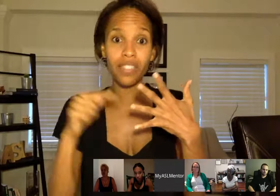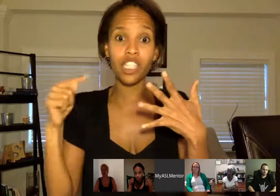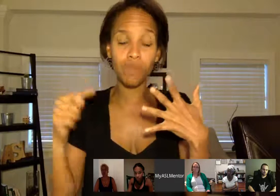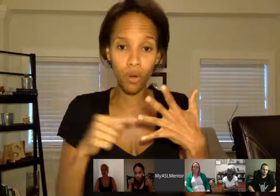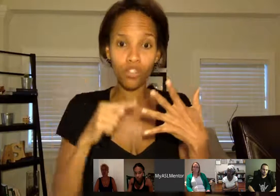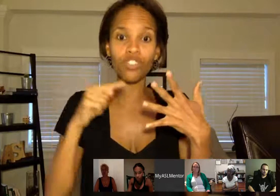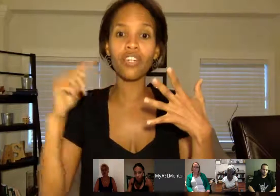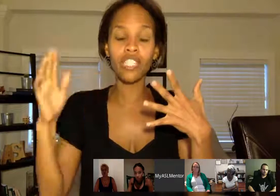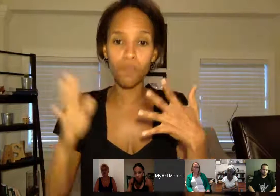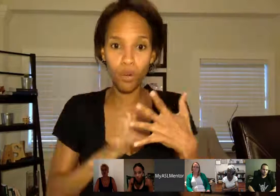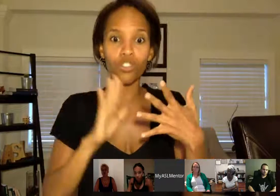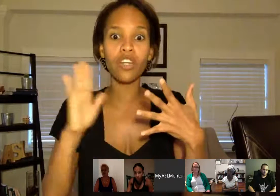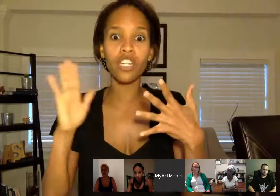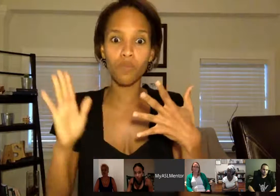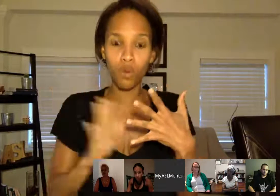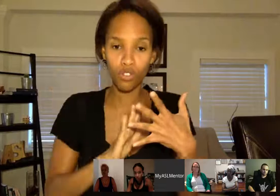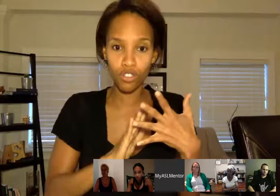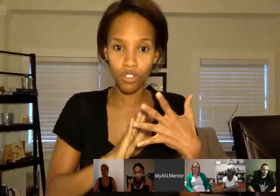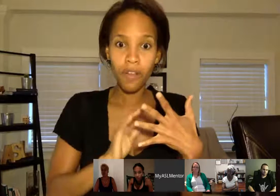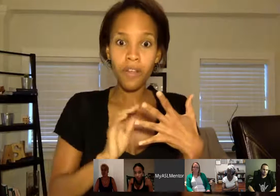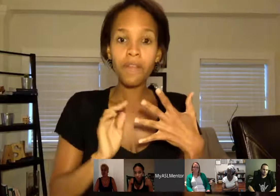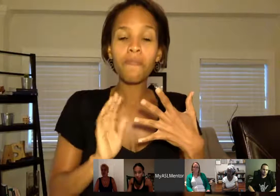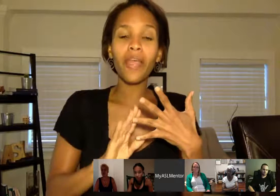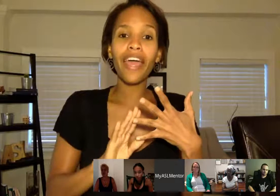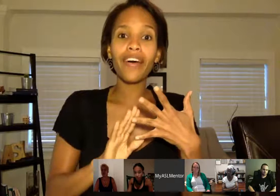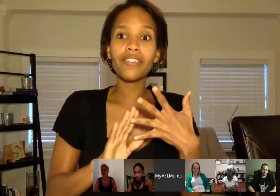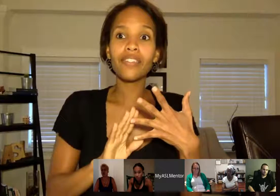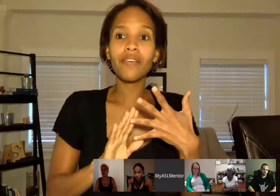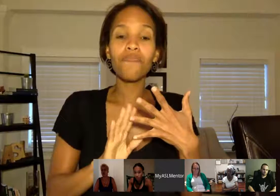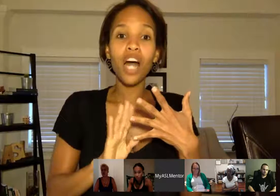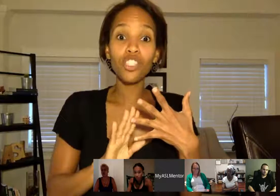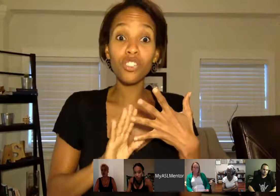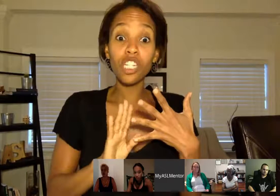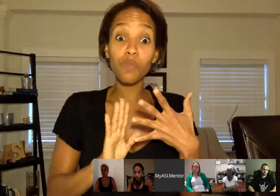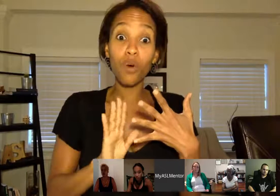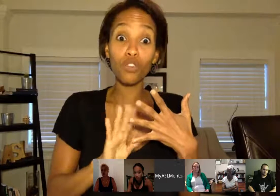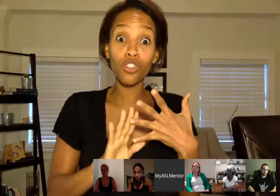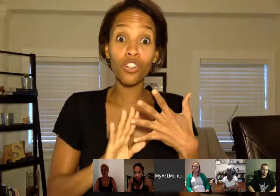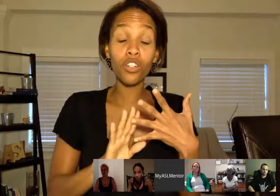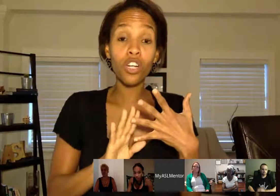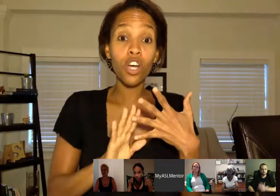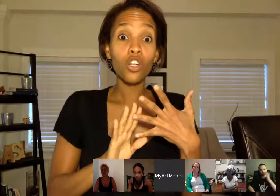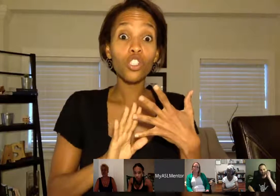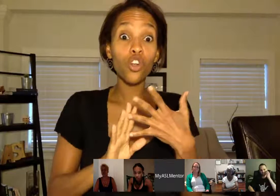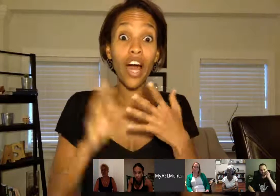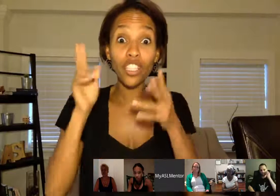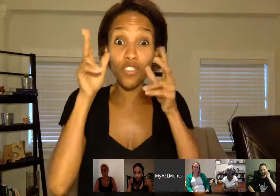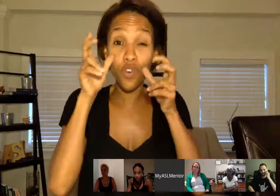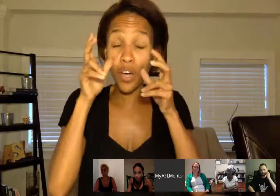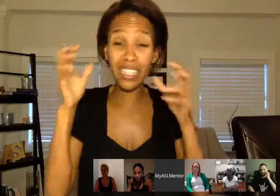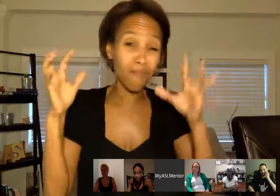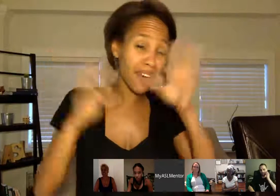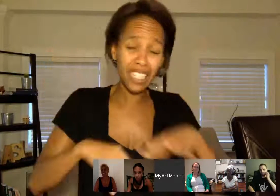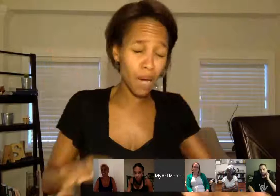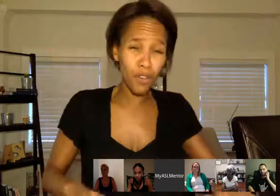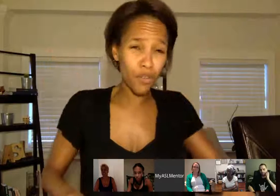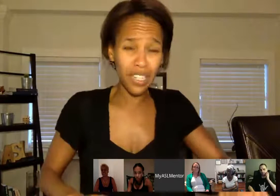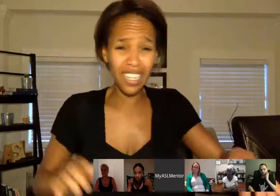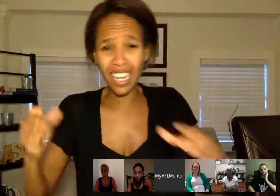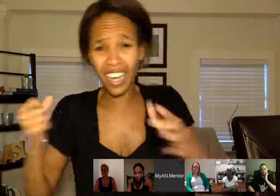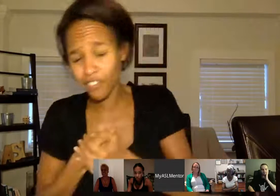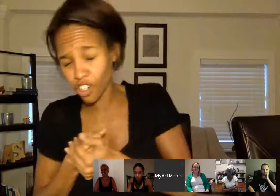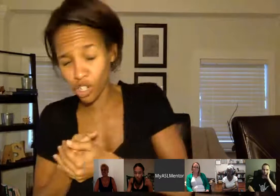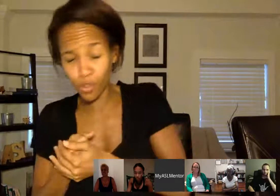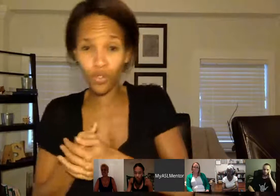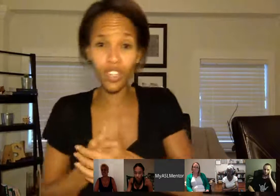step is exposure, exposure, exposure. And not just exposure trying to voice and messing up your